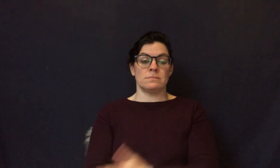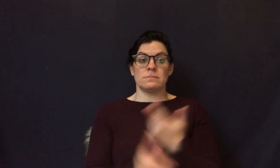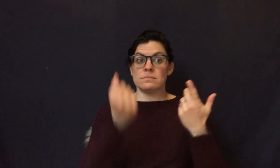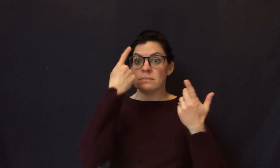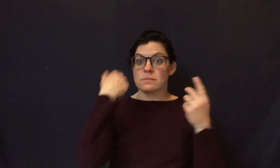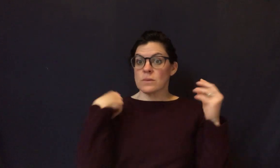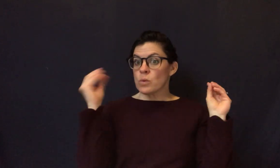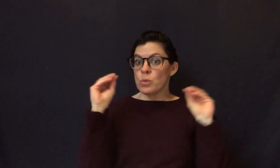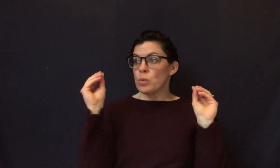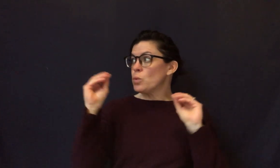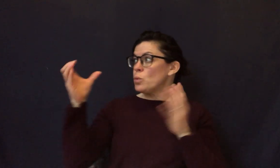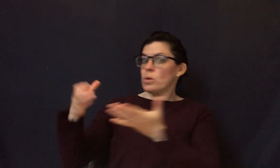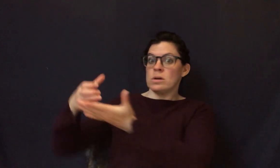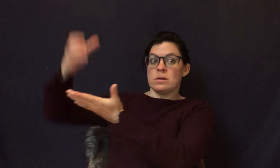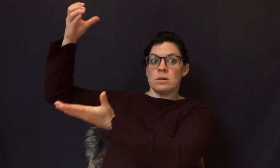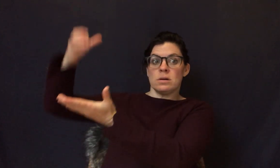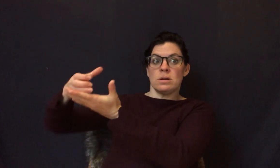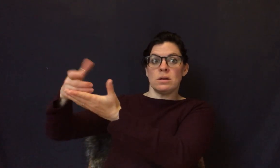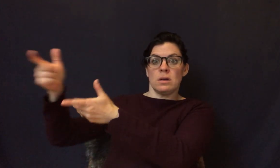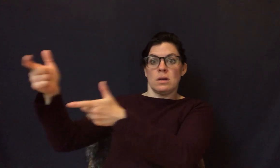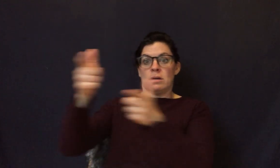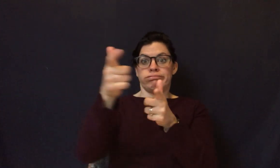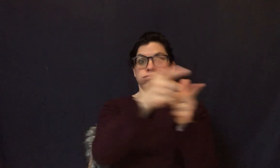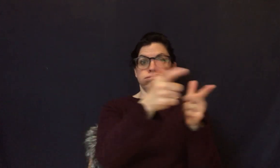The frying pan. What can I do, Sam?